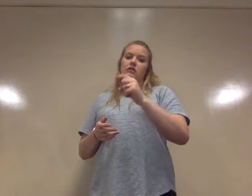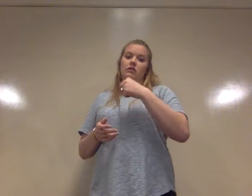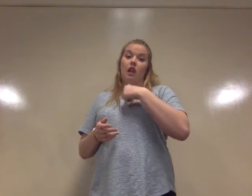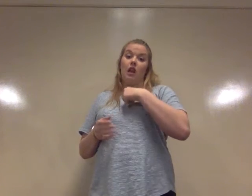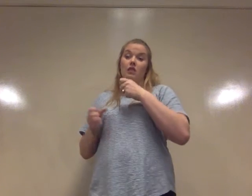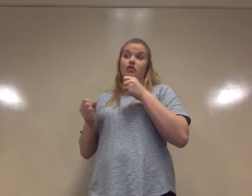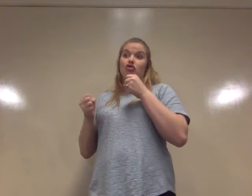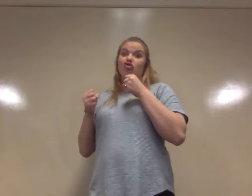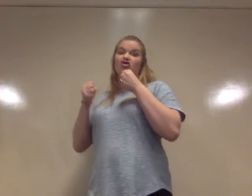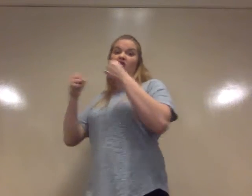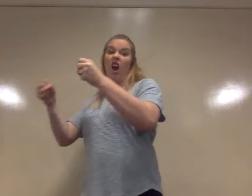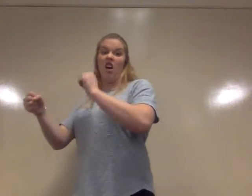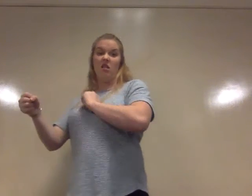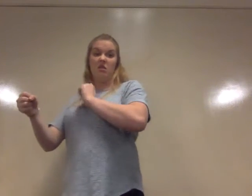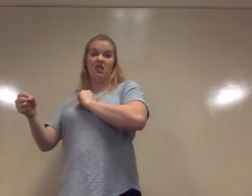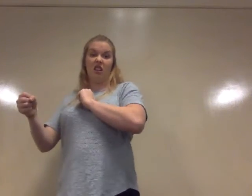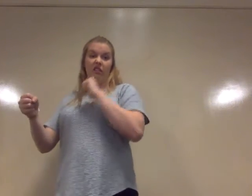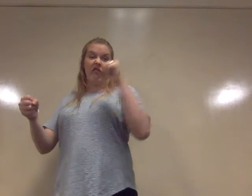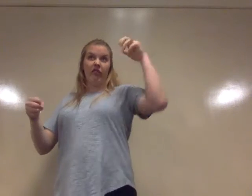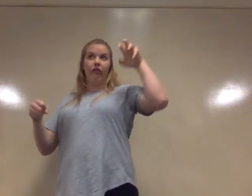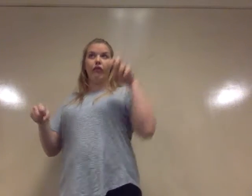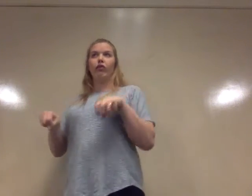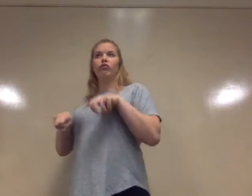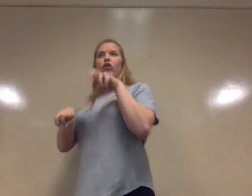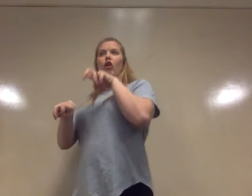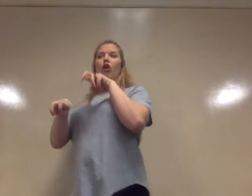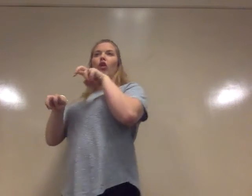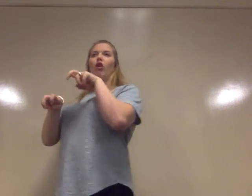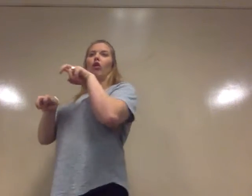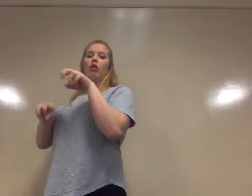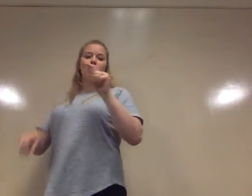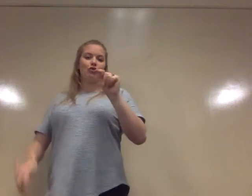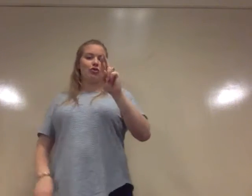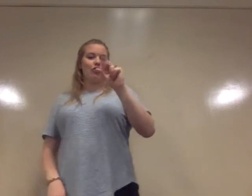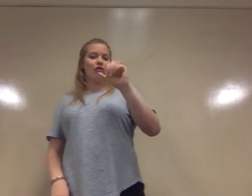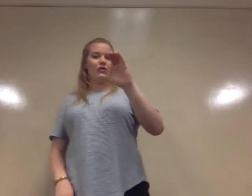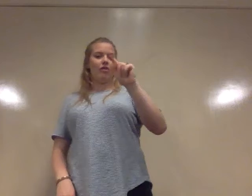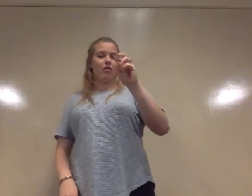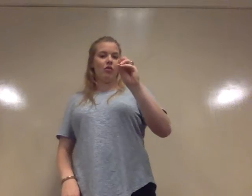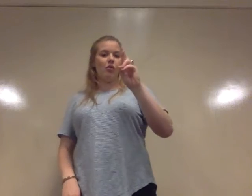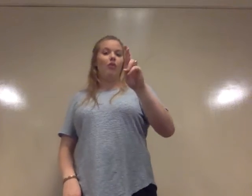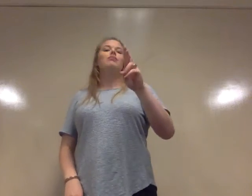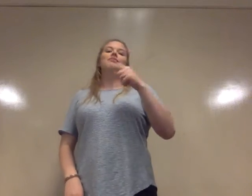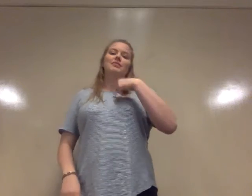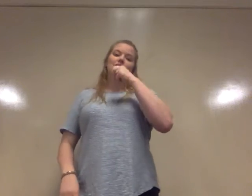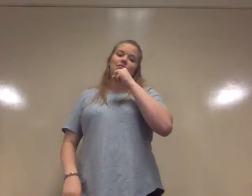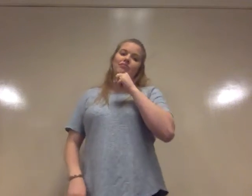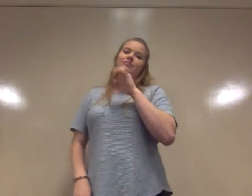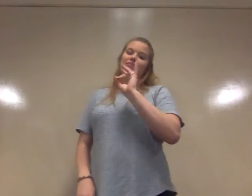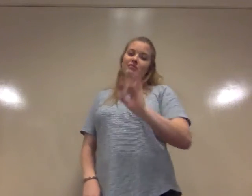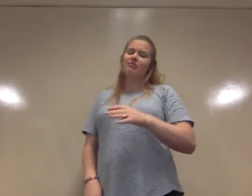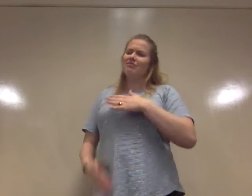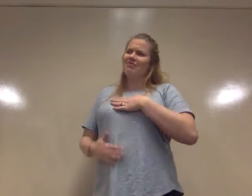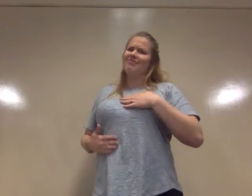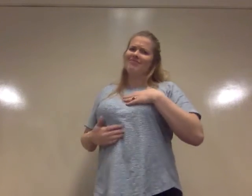old. A late bloomer, right? Exactly. But I enjoyed it, and I really got a great kick out of doing